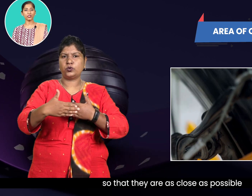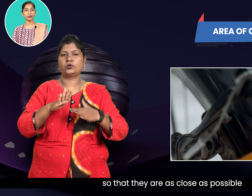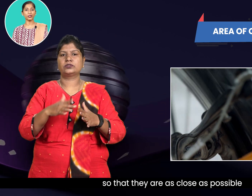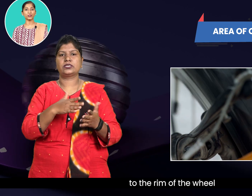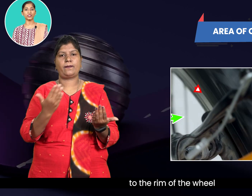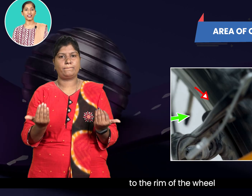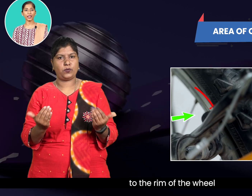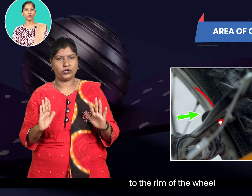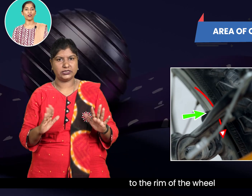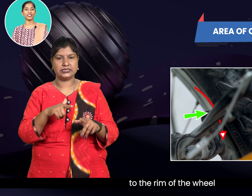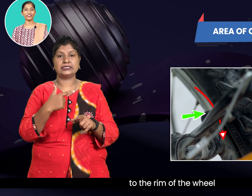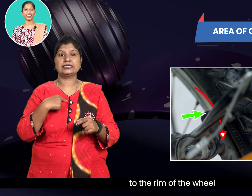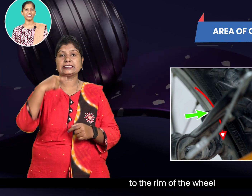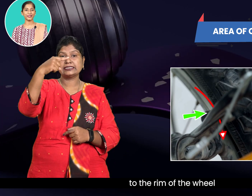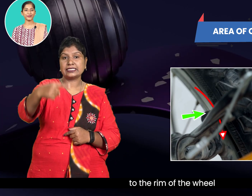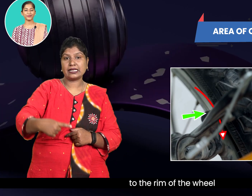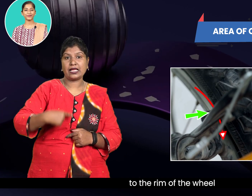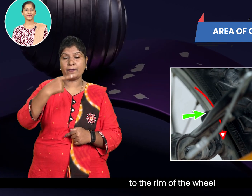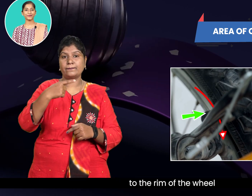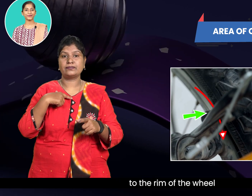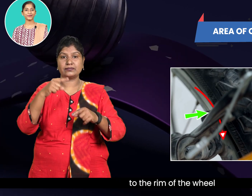as possible to the rim of the wheel.